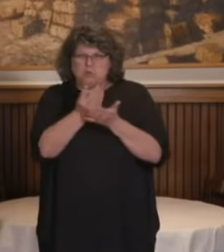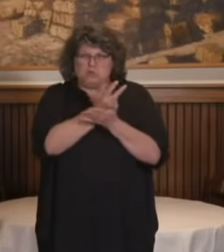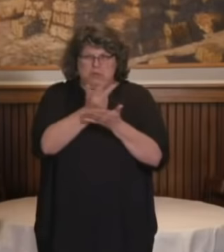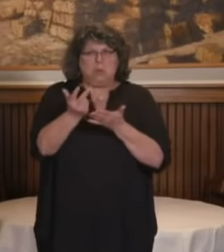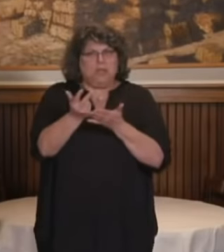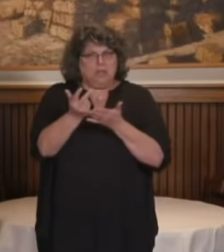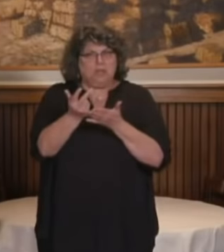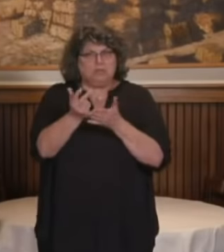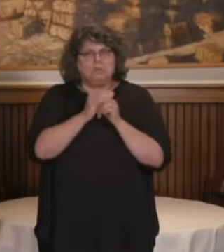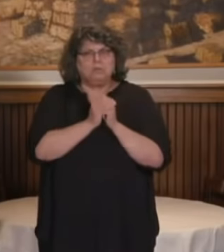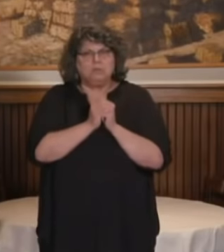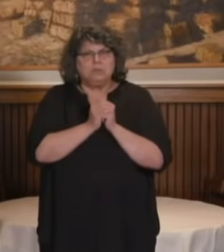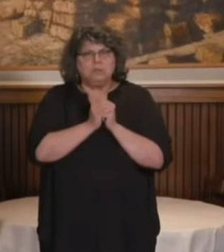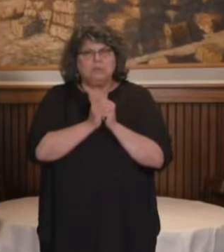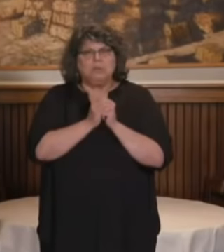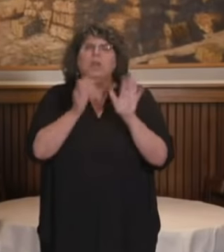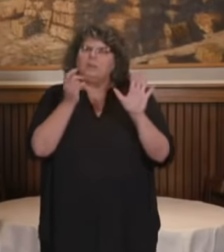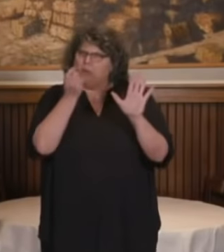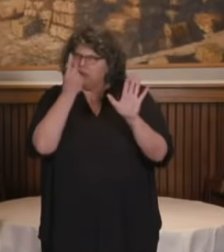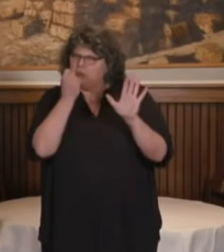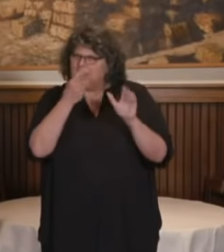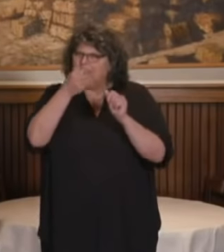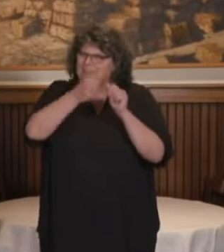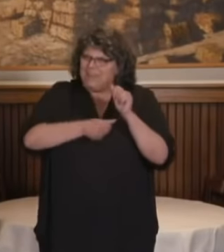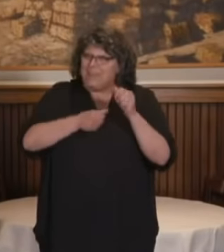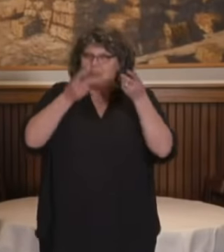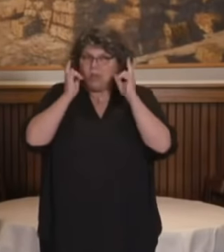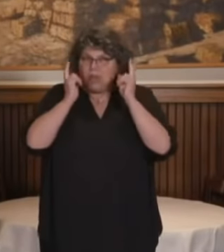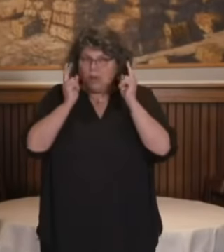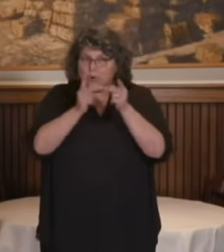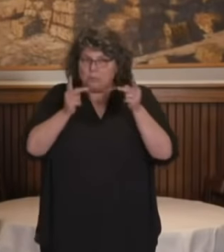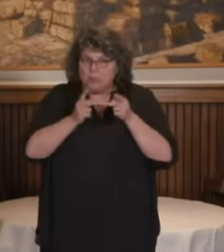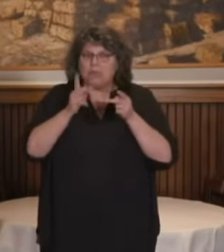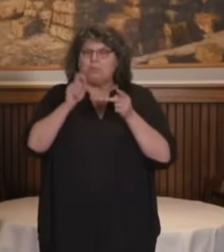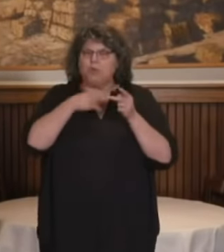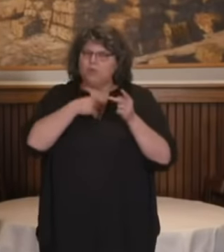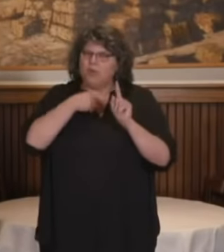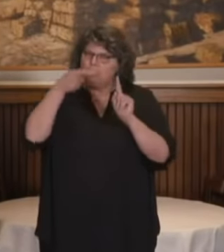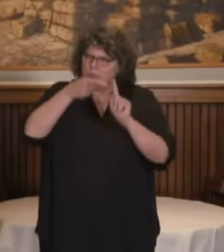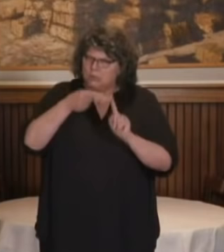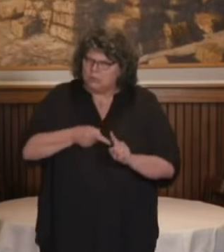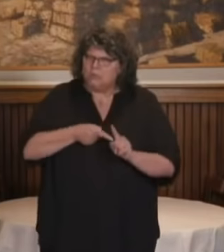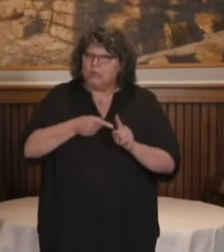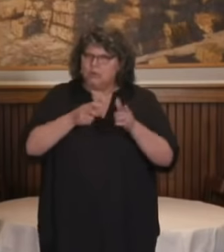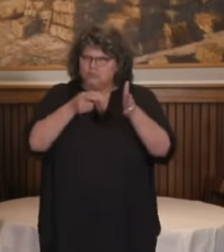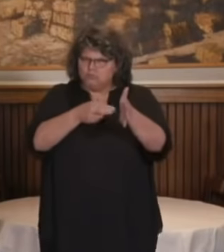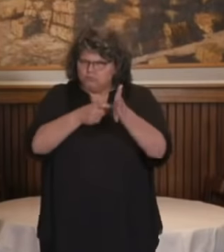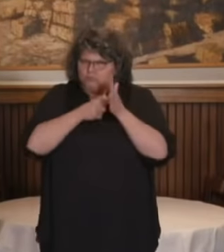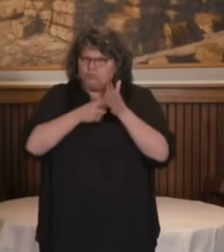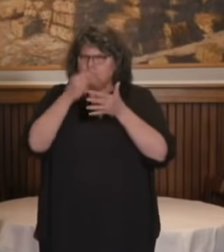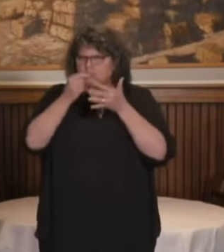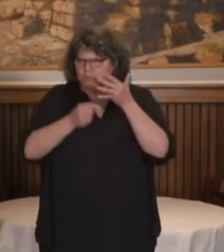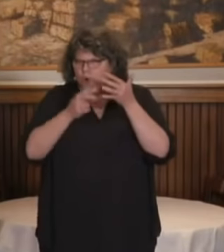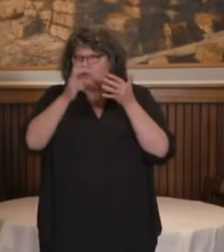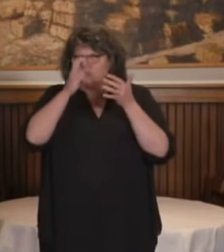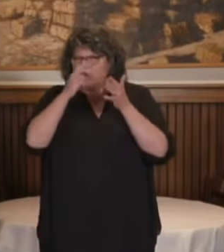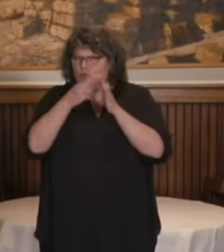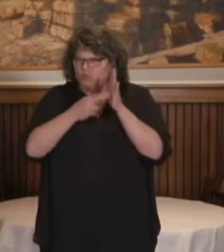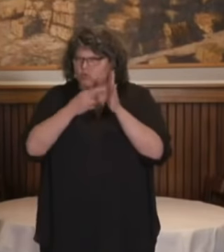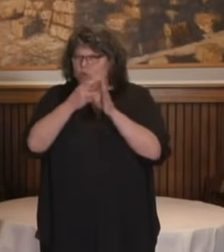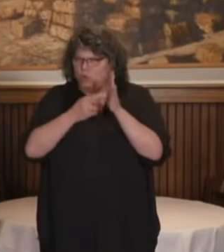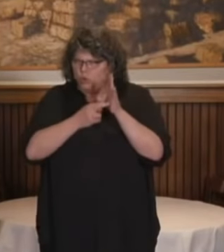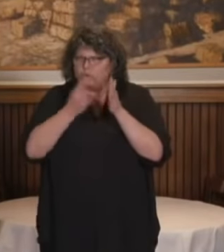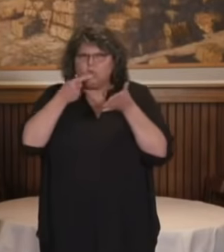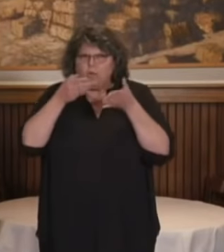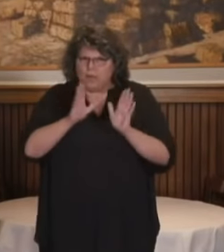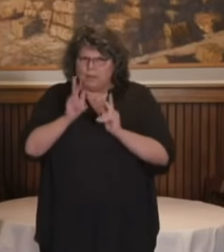broaden with meaningful modification that particular guideline and order statewide. So I